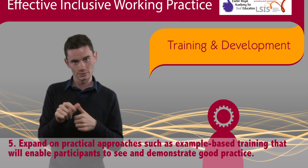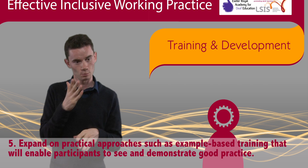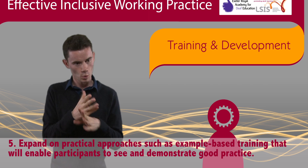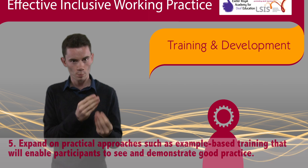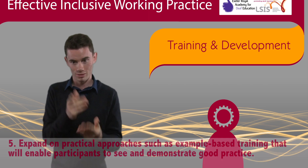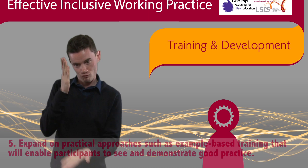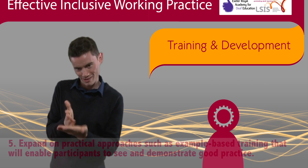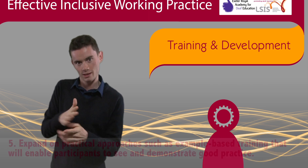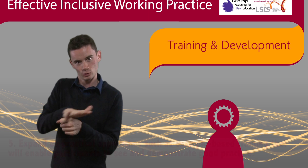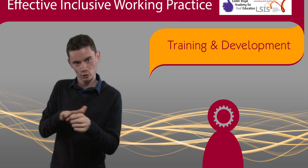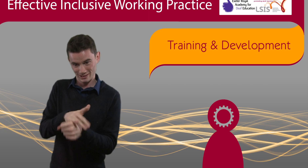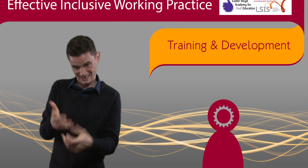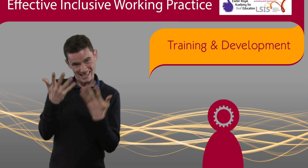good practice.